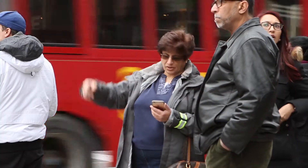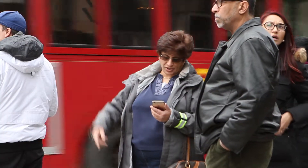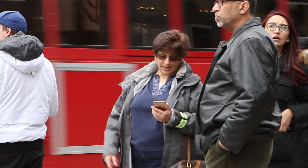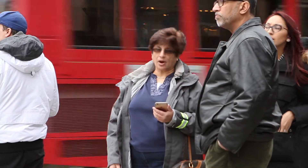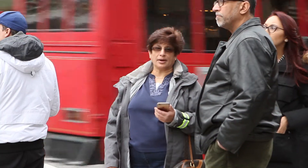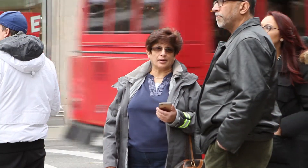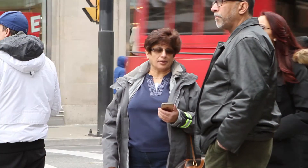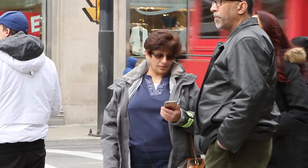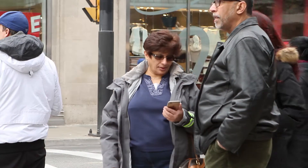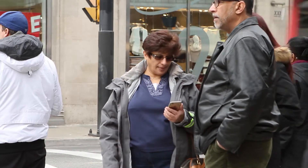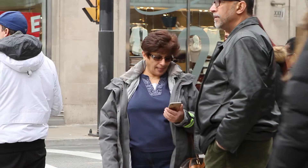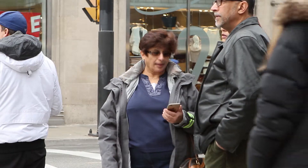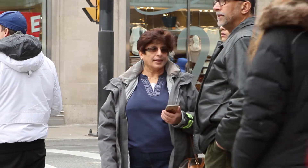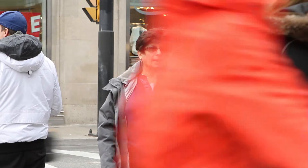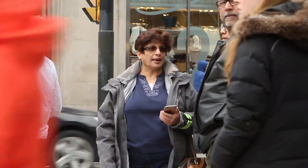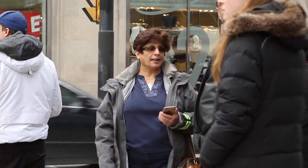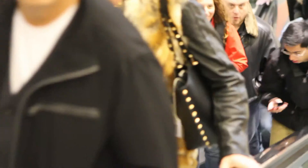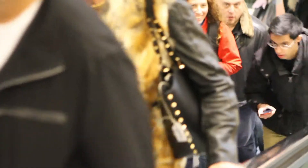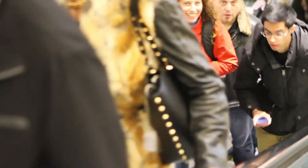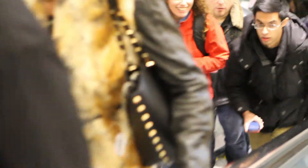We're learning how to engage with our world and those around us.